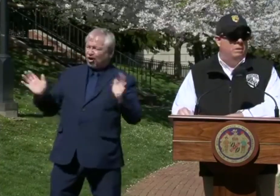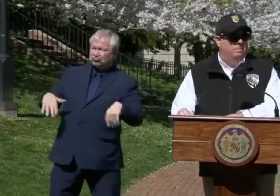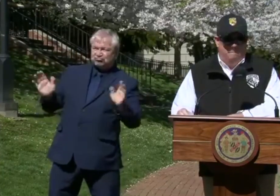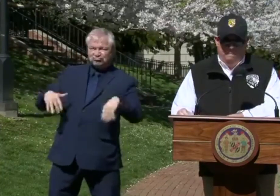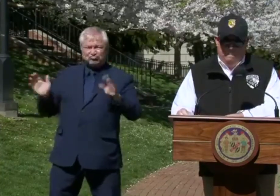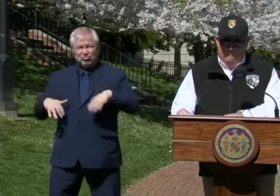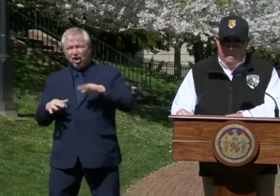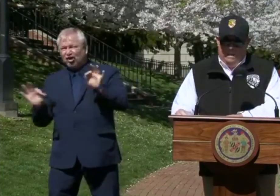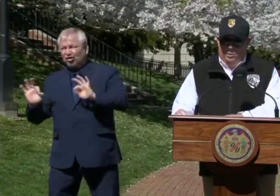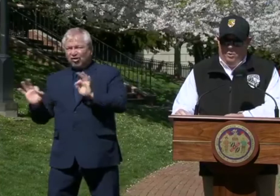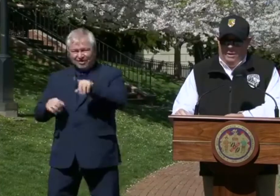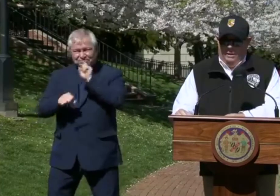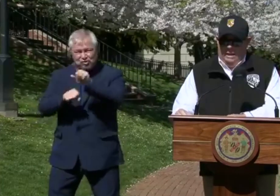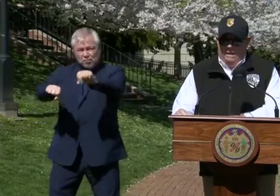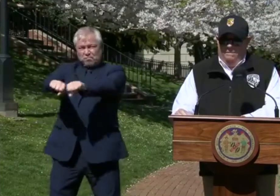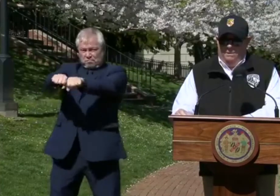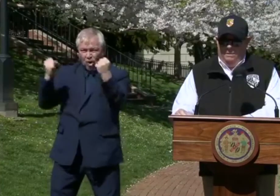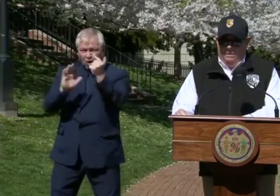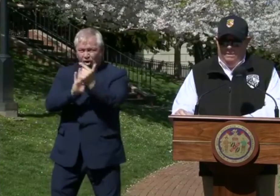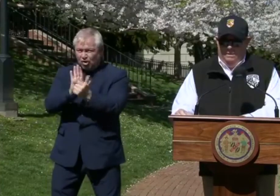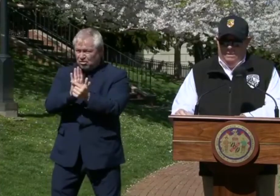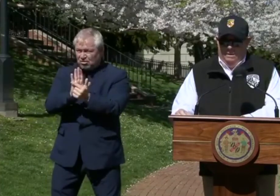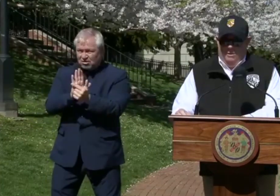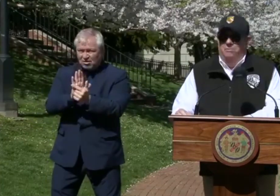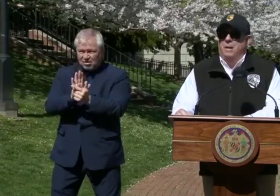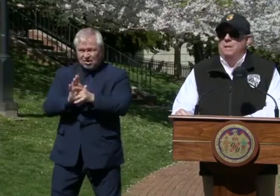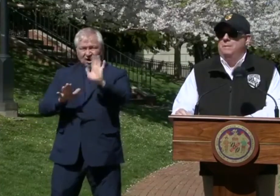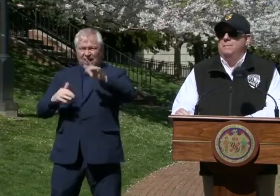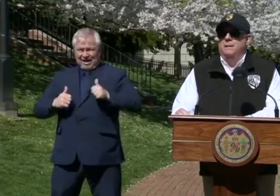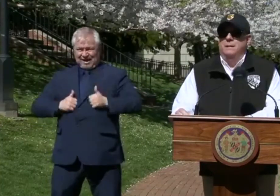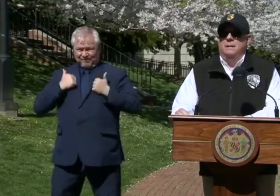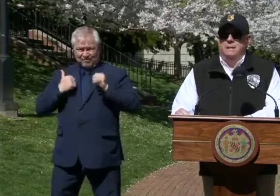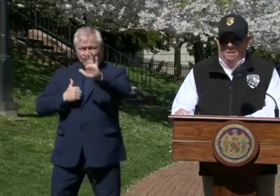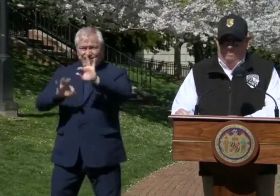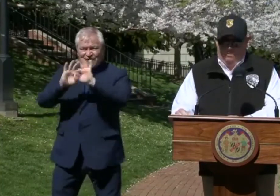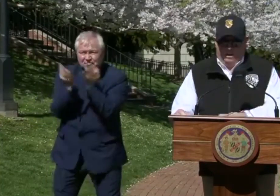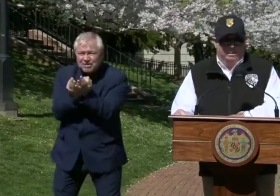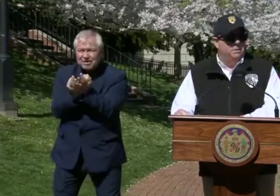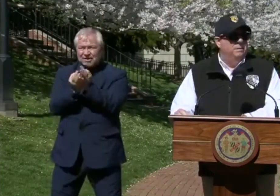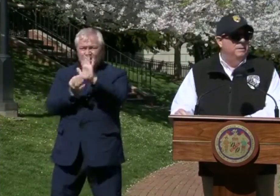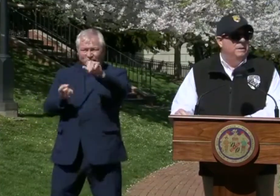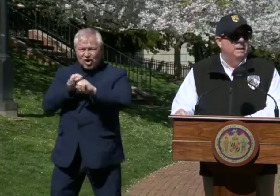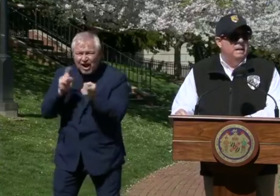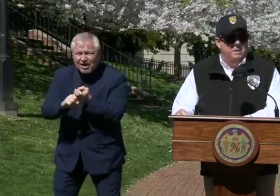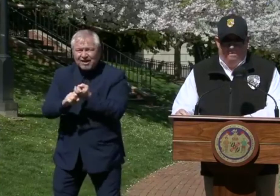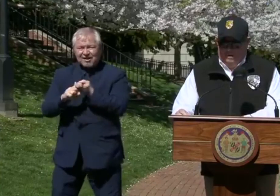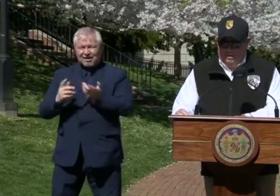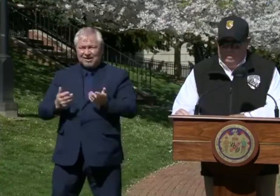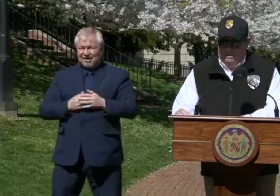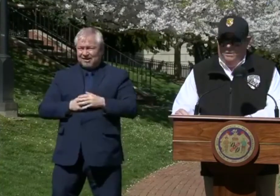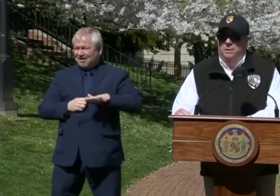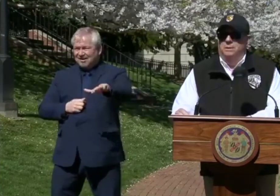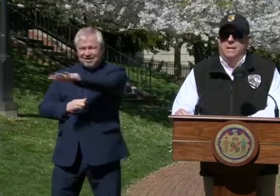law and is putting the lives of their family, their friends, and their